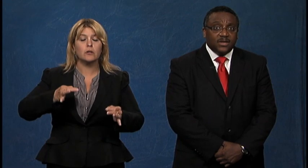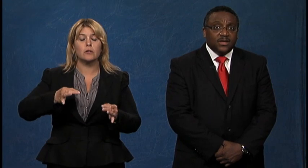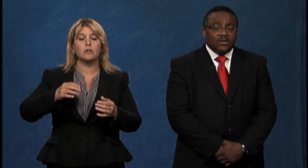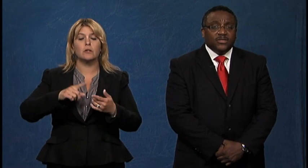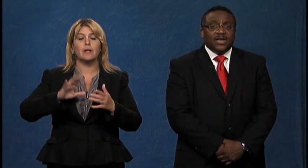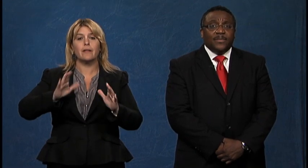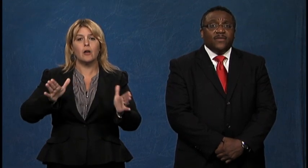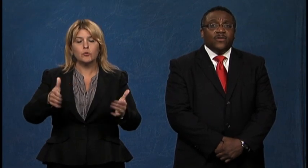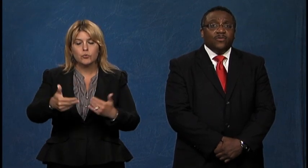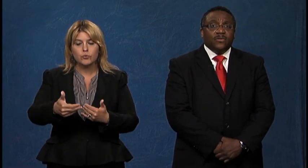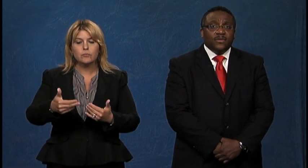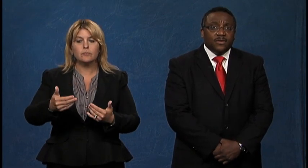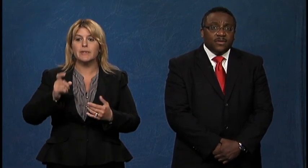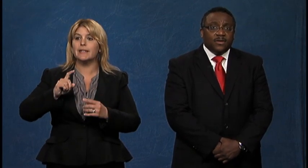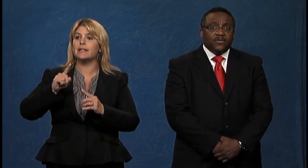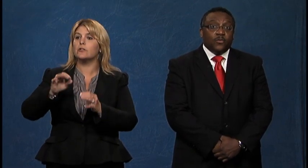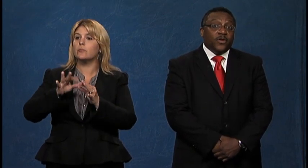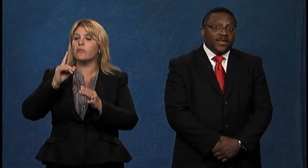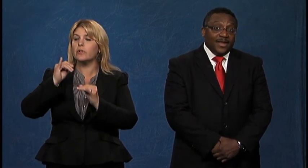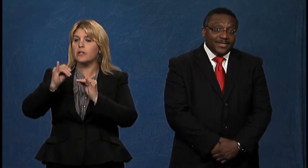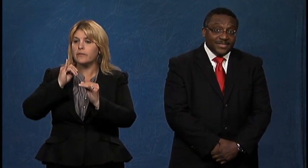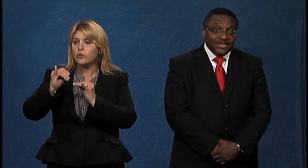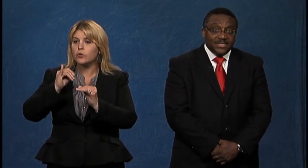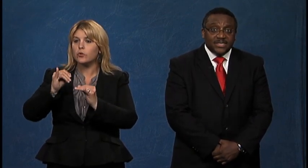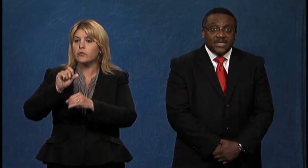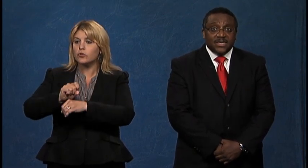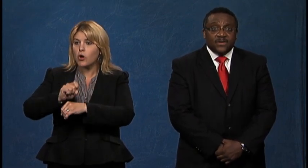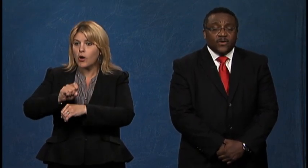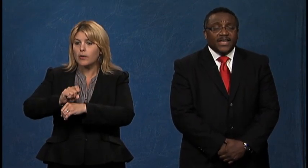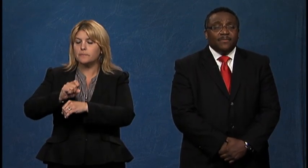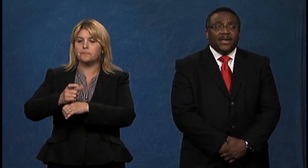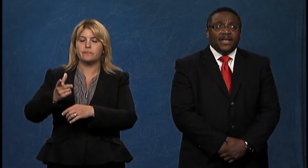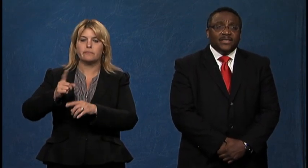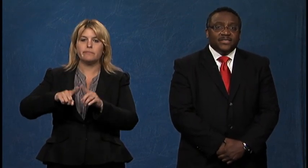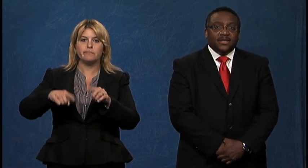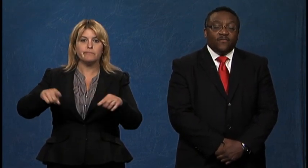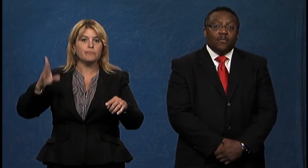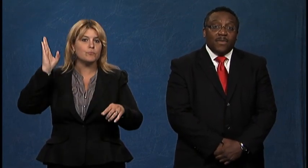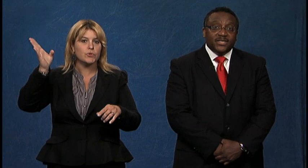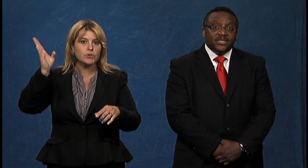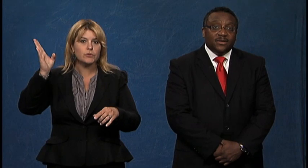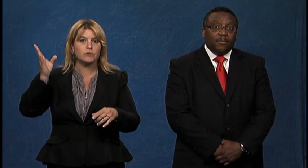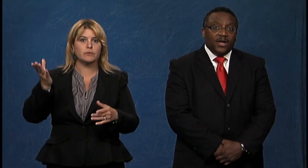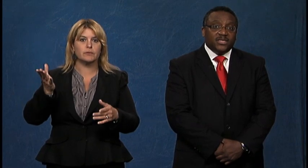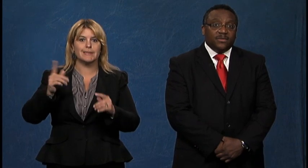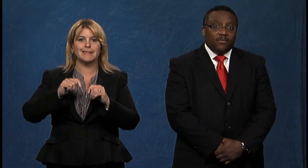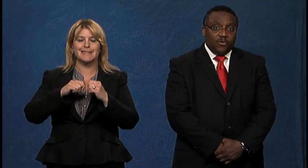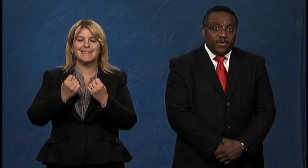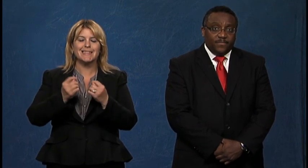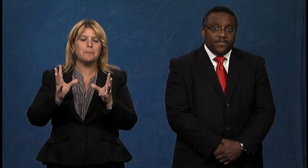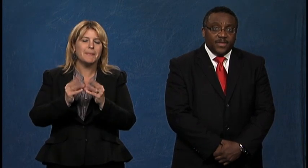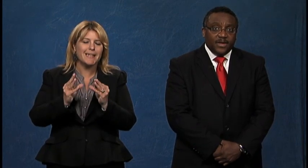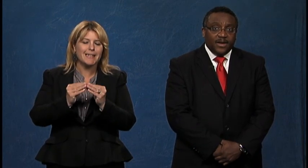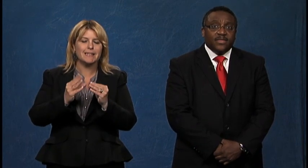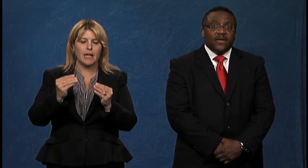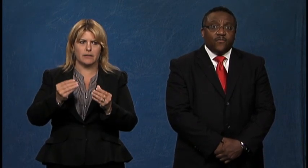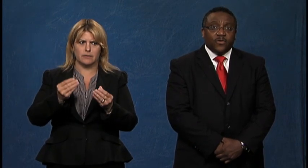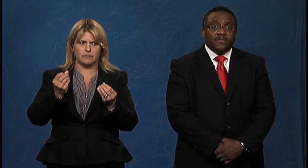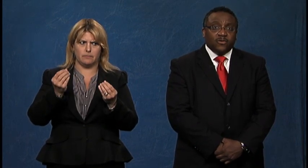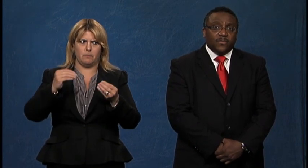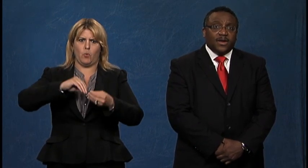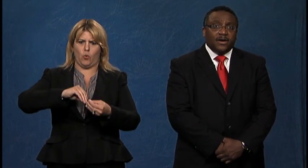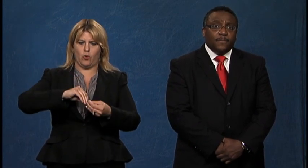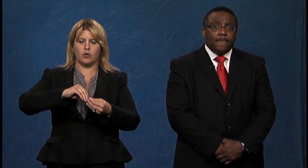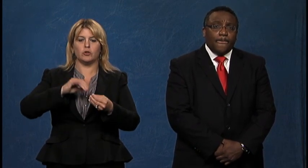classrooms, on job interviews, for presentations, for team meetings, for much, much more. It is a